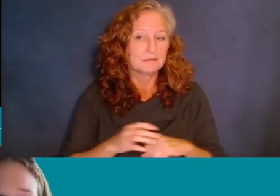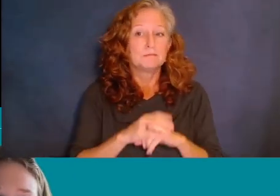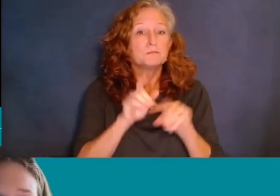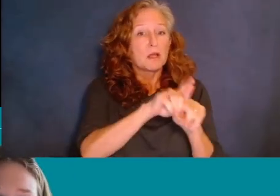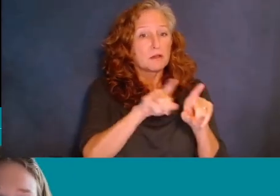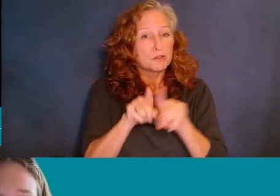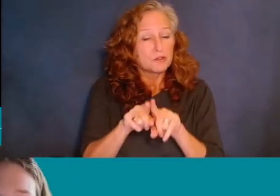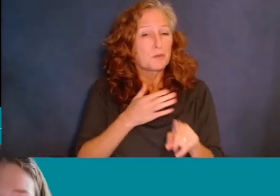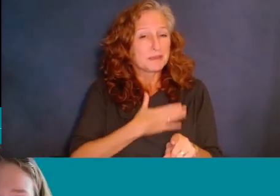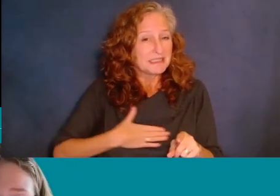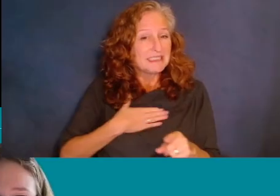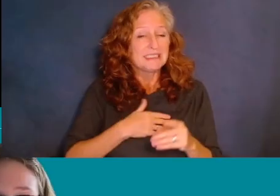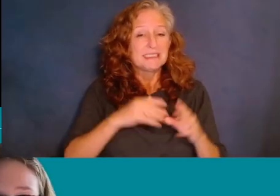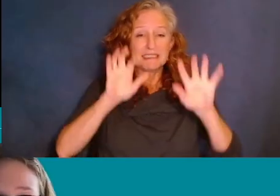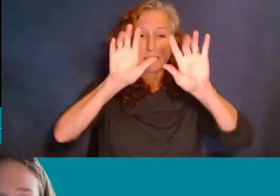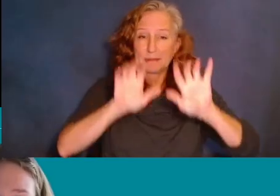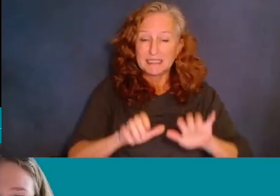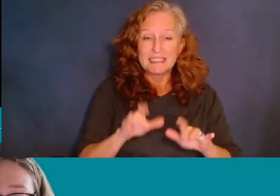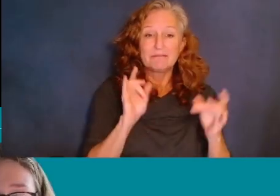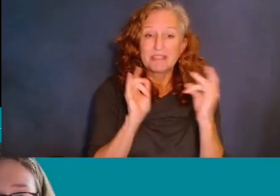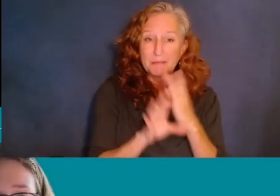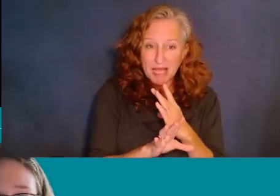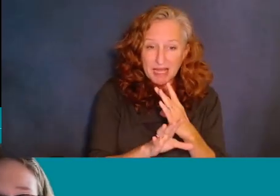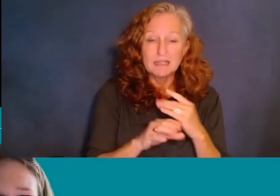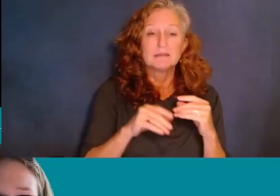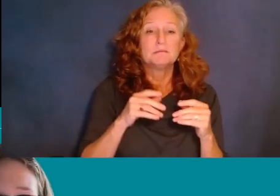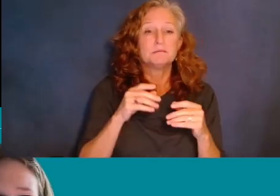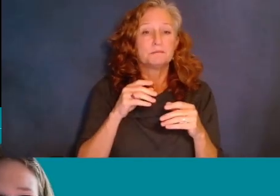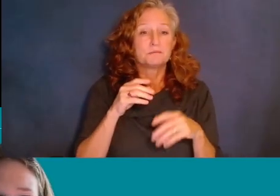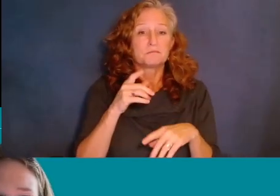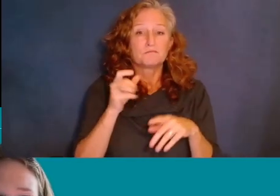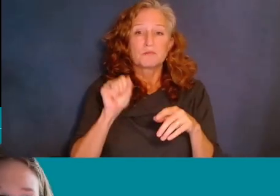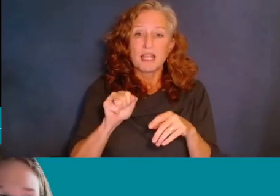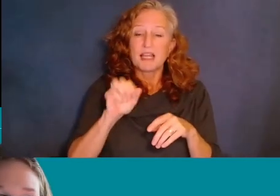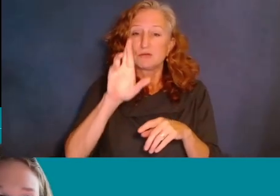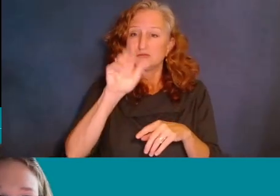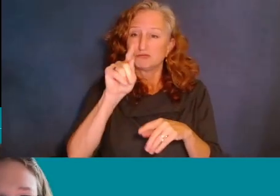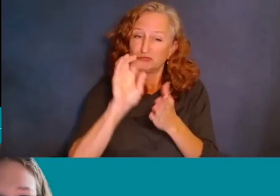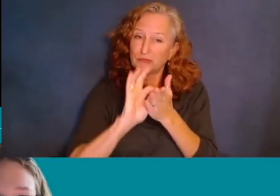visiting that live events page and clicking on rate this session. We really want to hear from you and what you think.